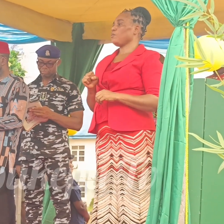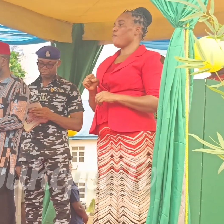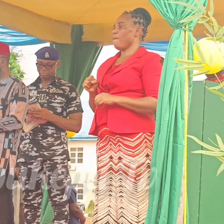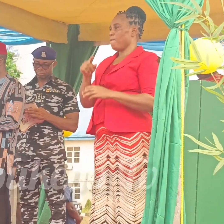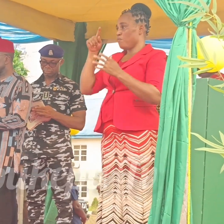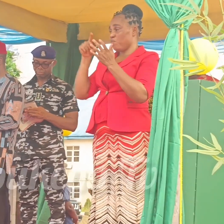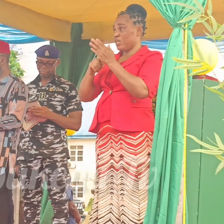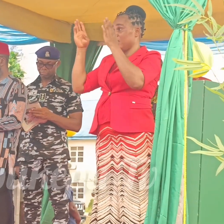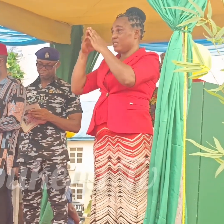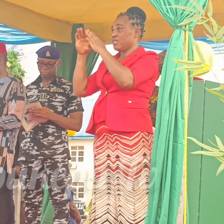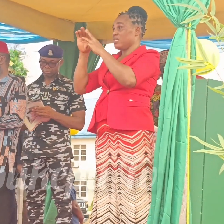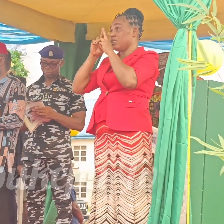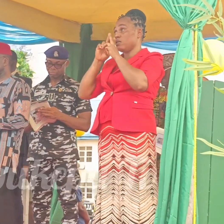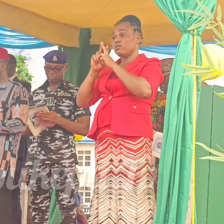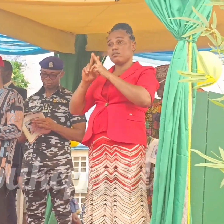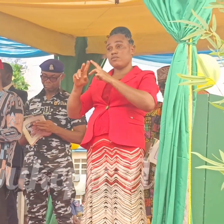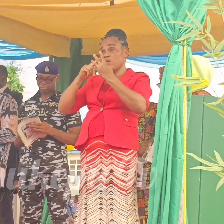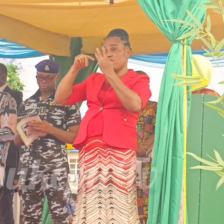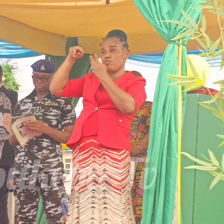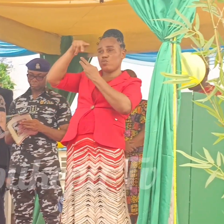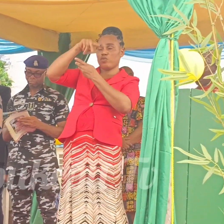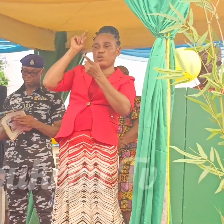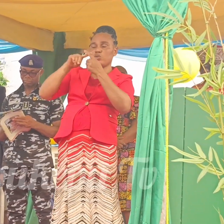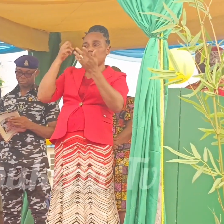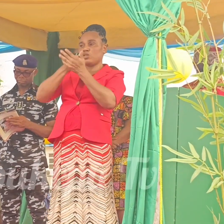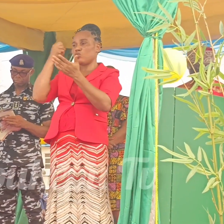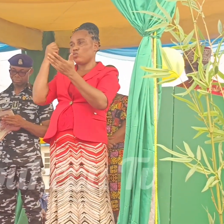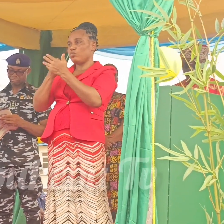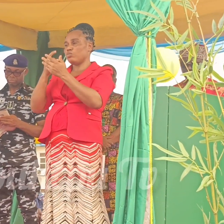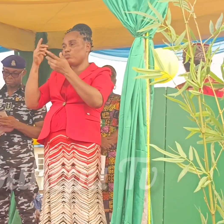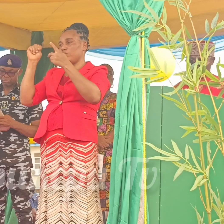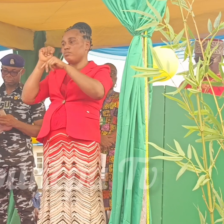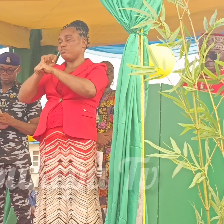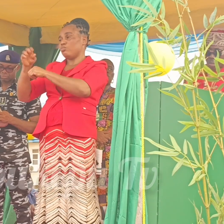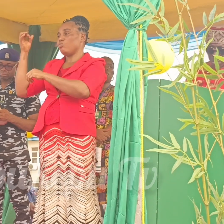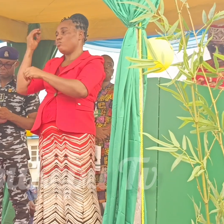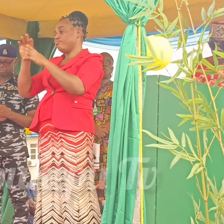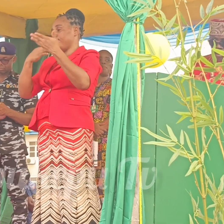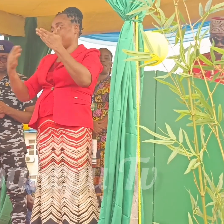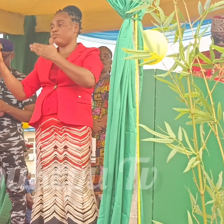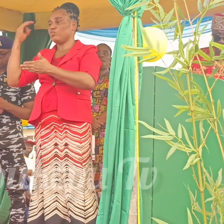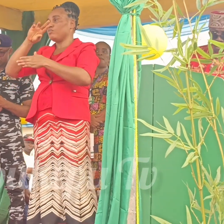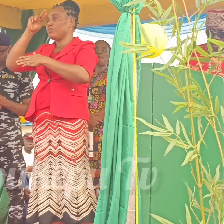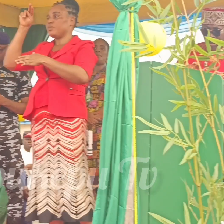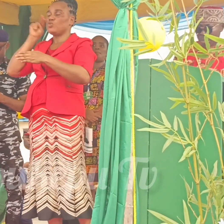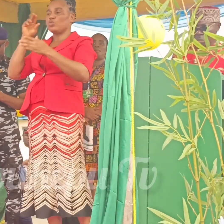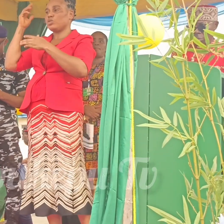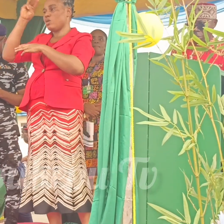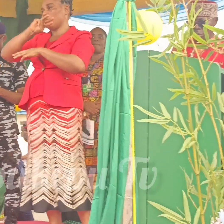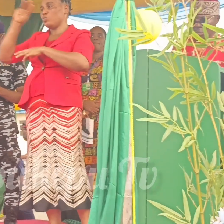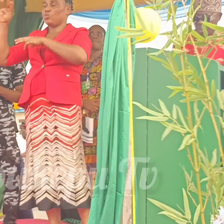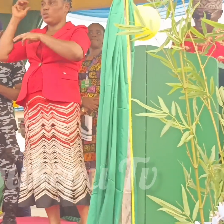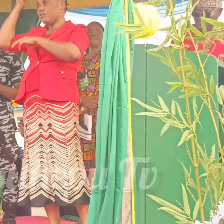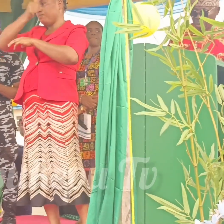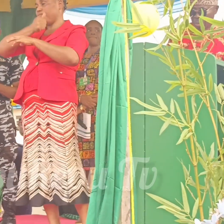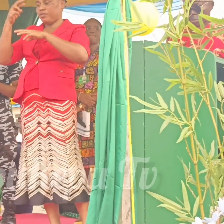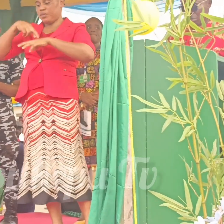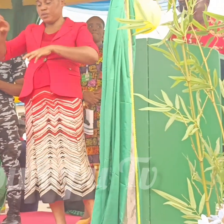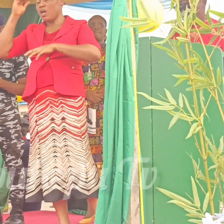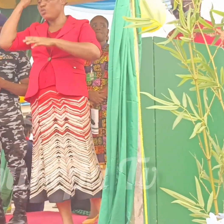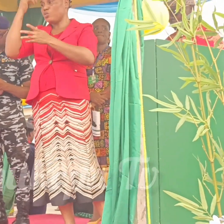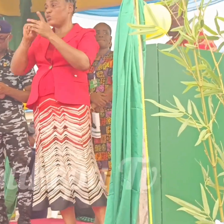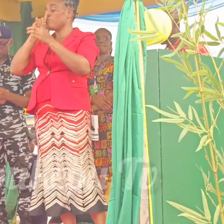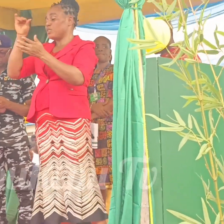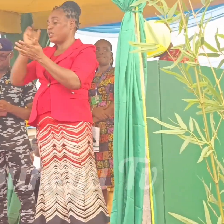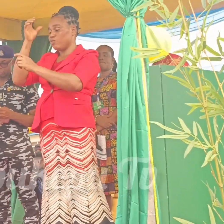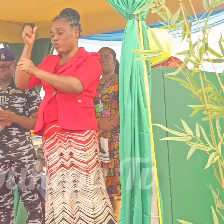This city is very pivotal to the economic trajectory of Nigeria and West Africa region. And I knew for a fact that if